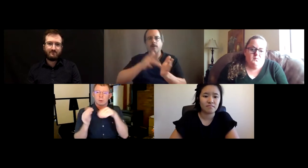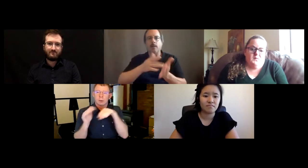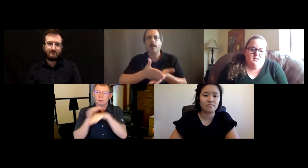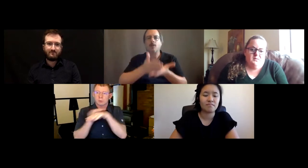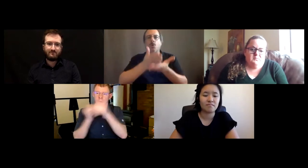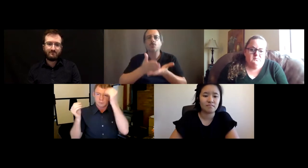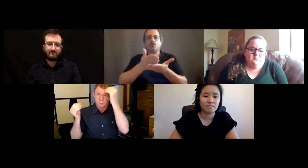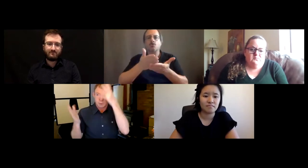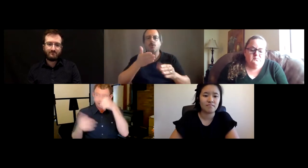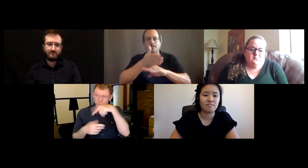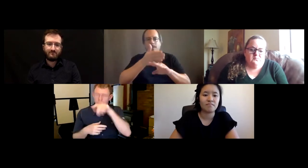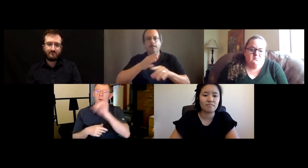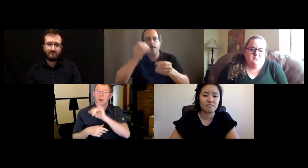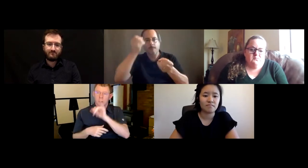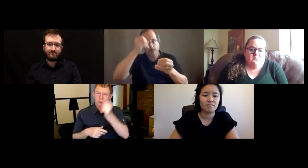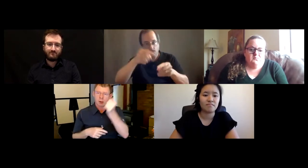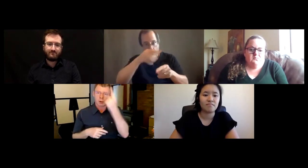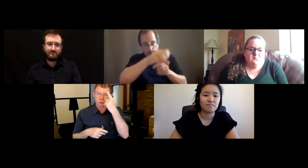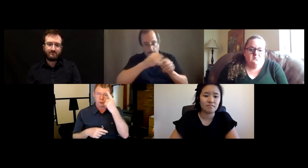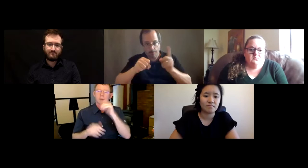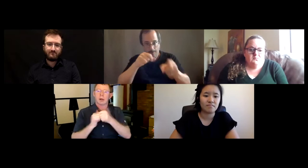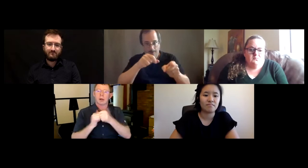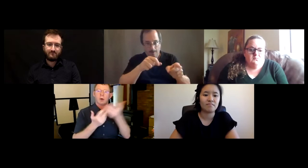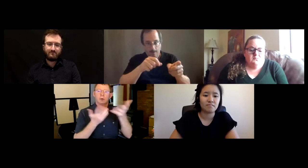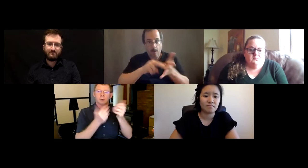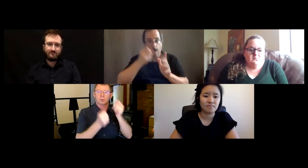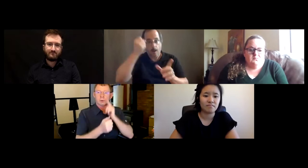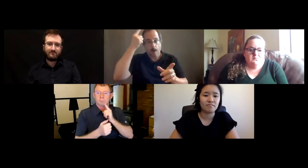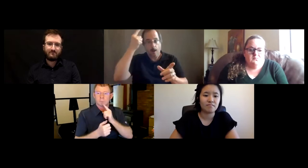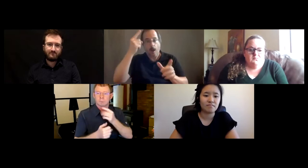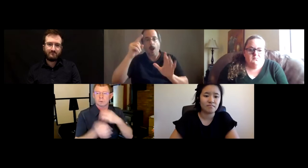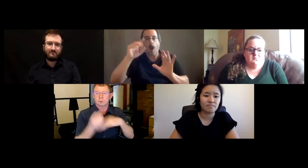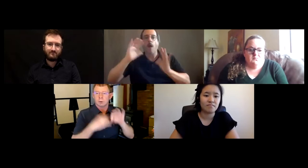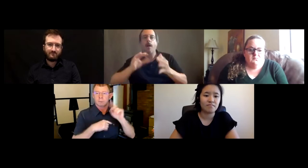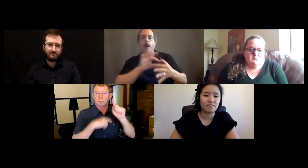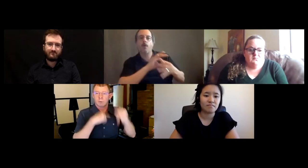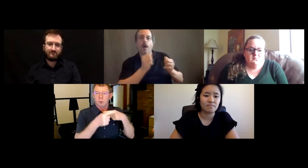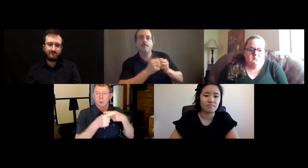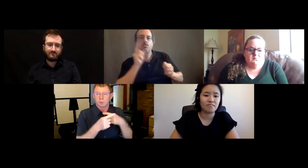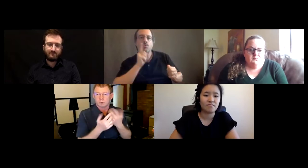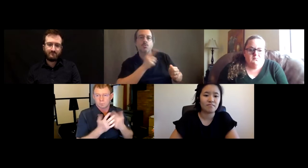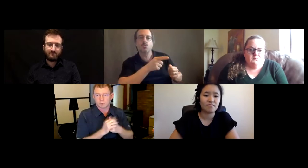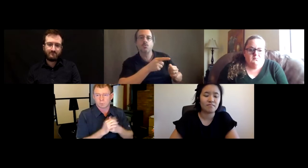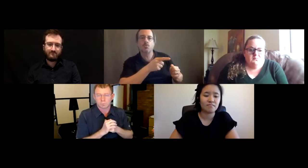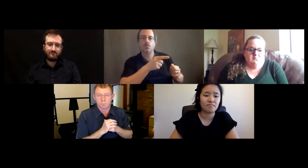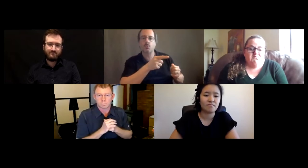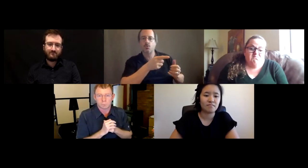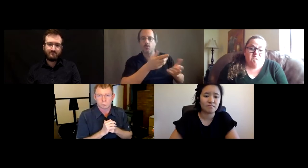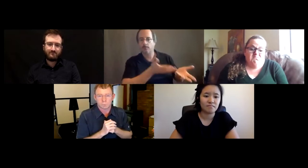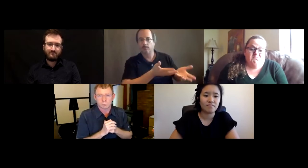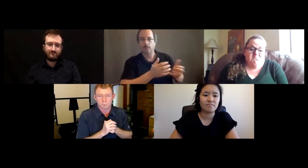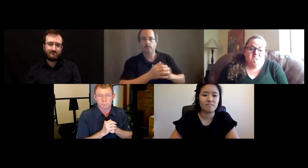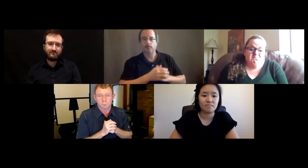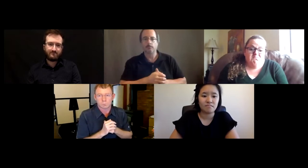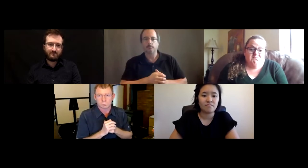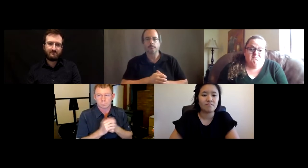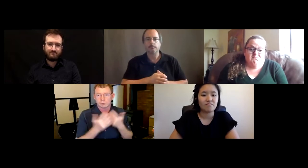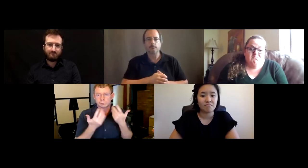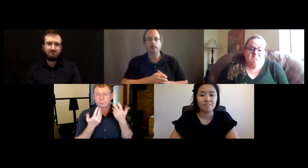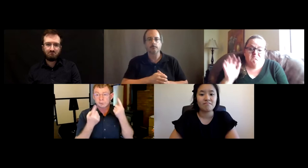have an education take place centrally, and then those people who are educated can go out and re-educate